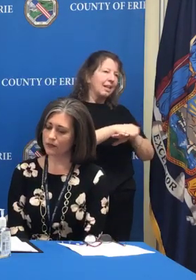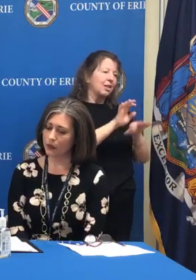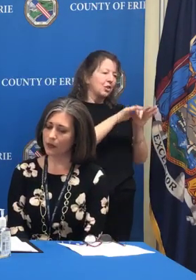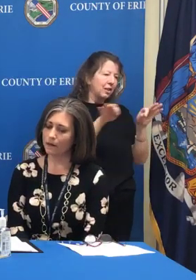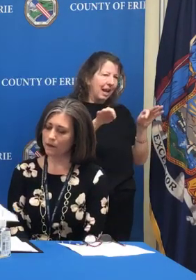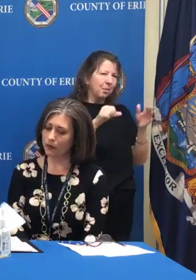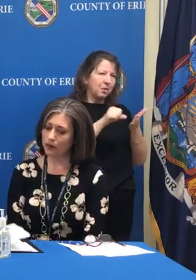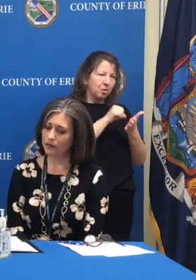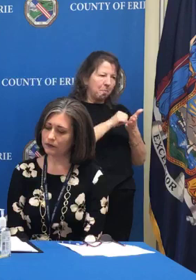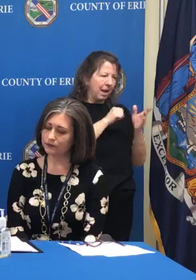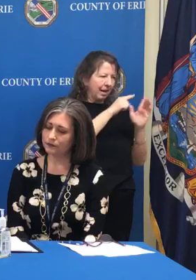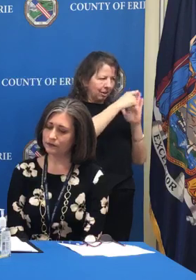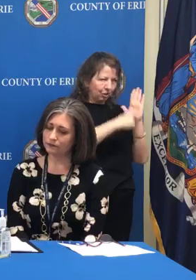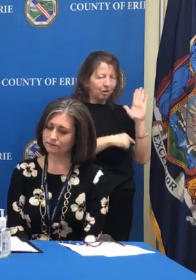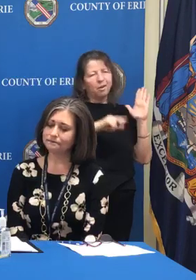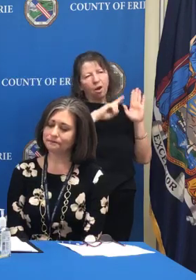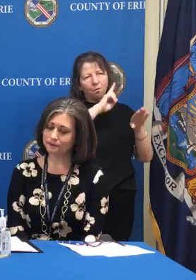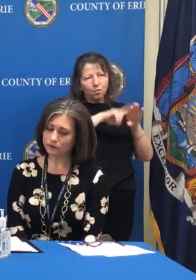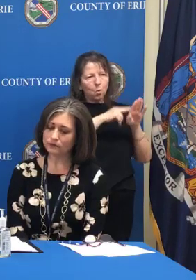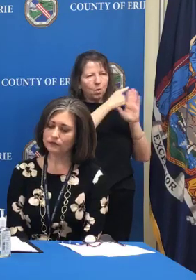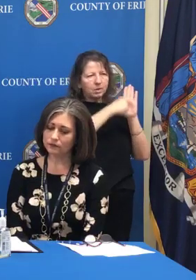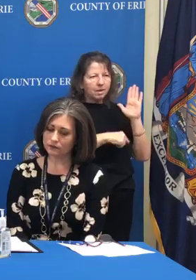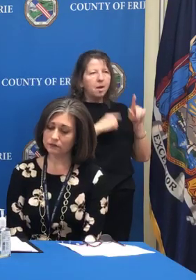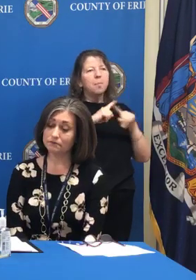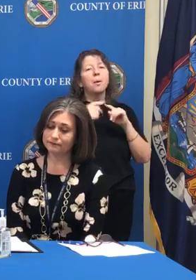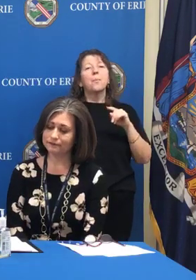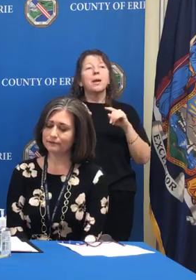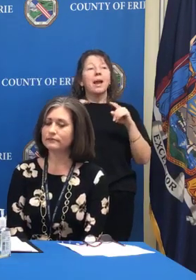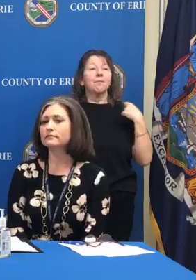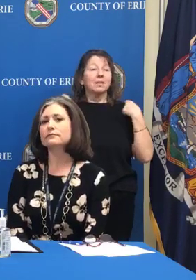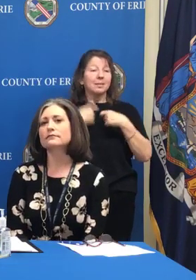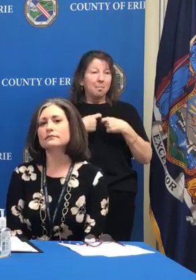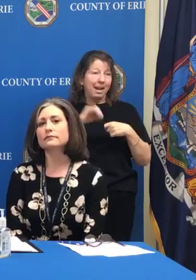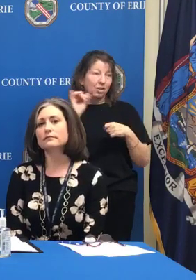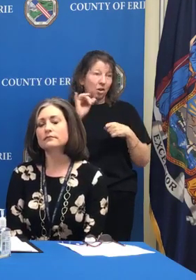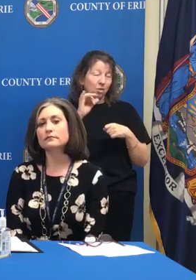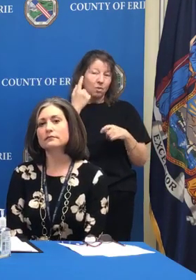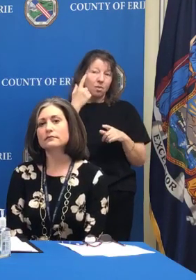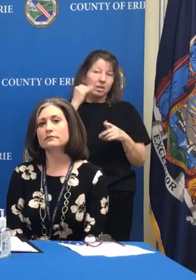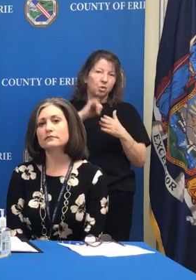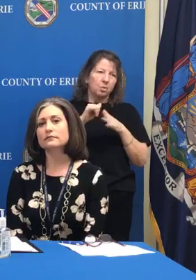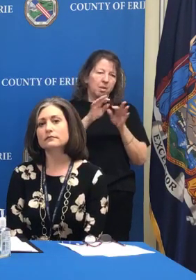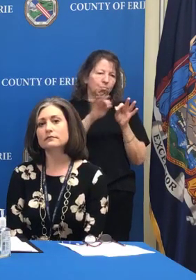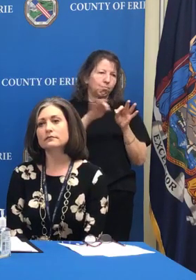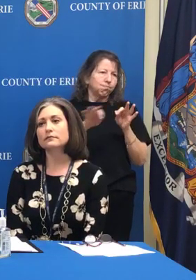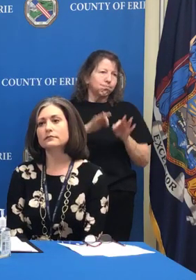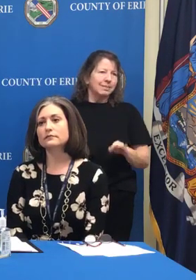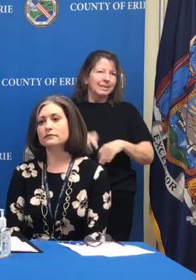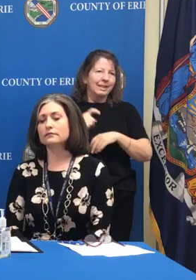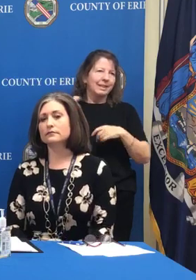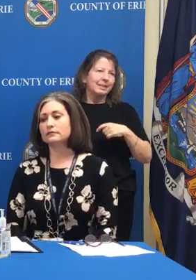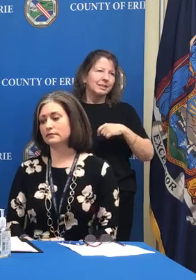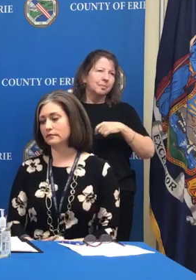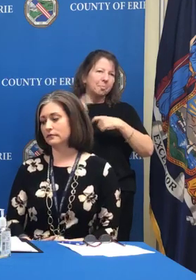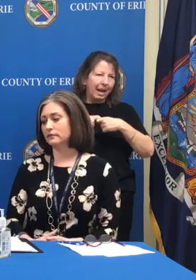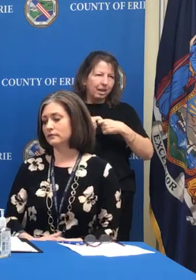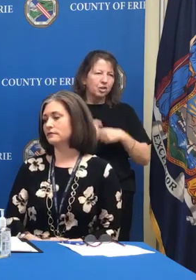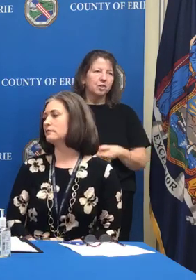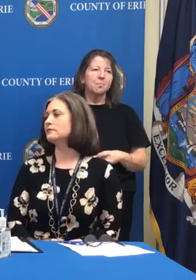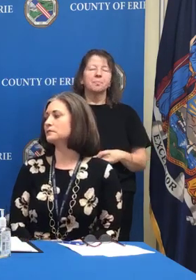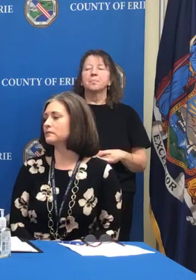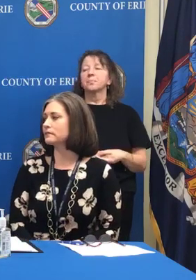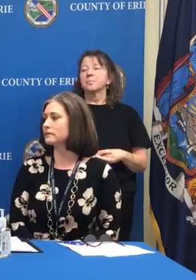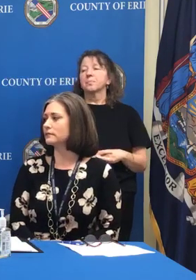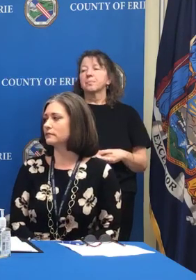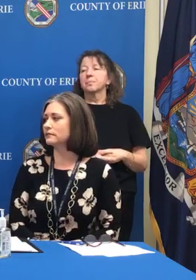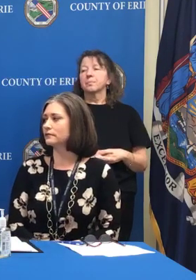for COVID-19, but we also have a Spanish page for COVID-19 on our county website for Spanish speakers.